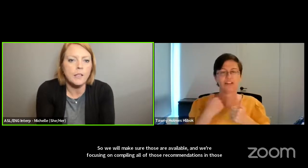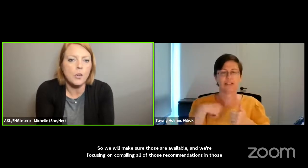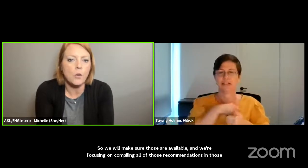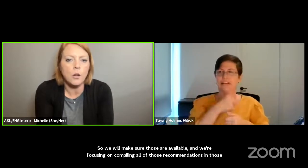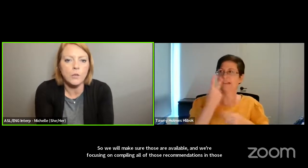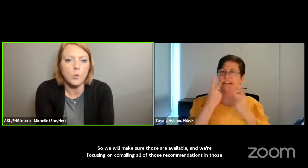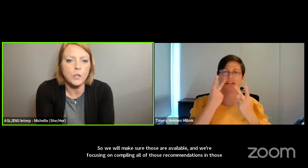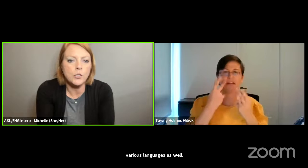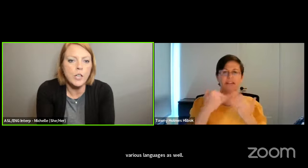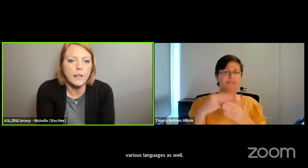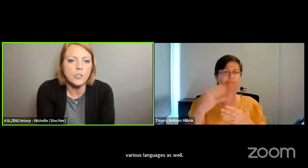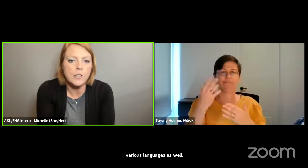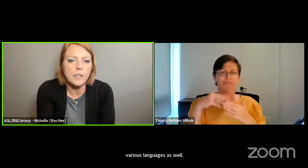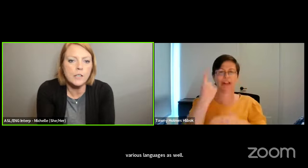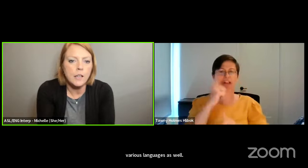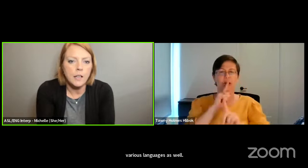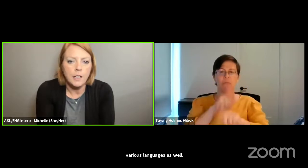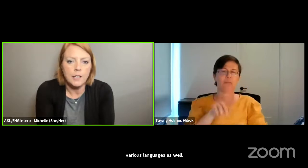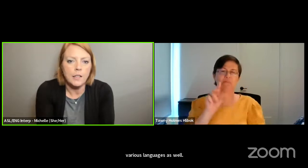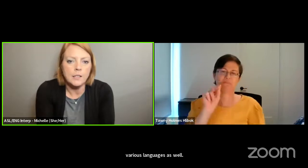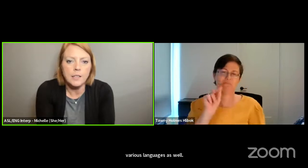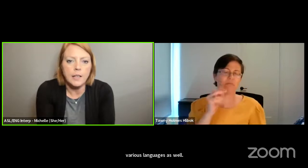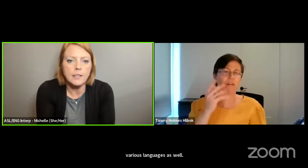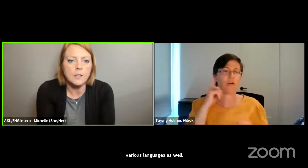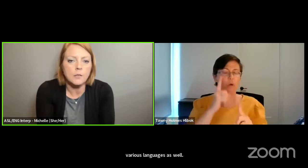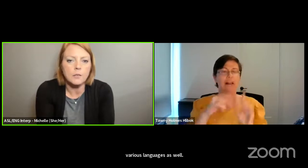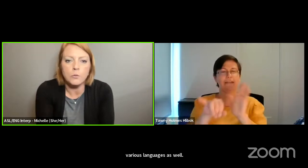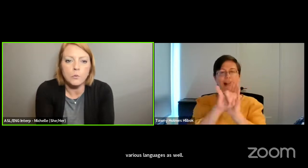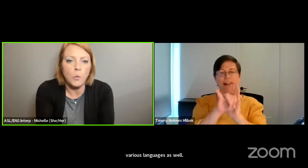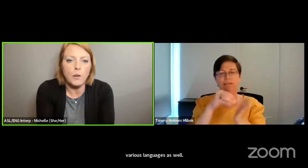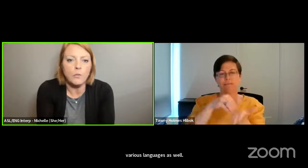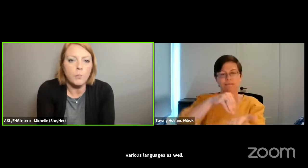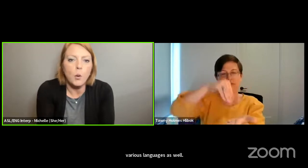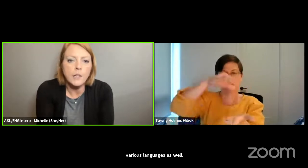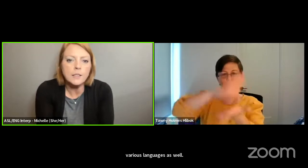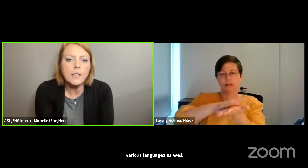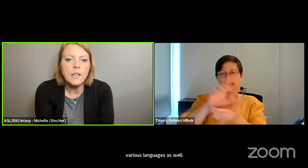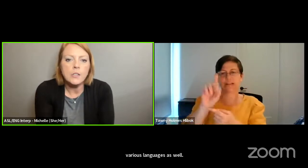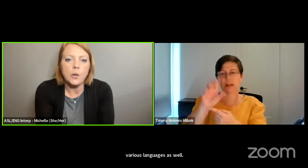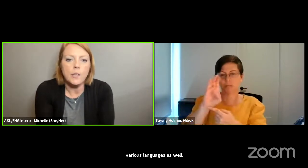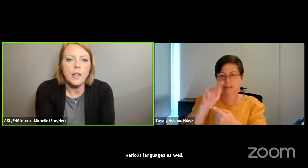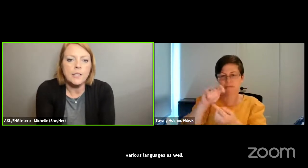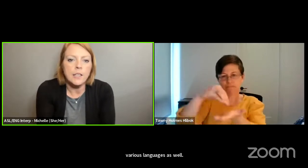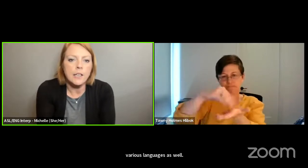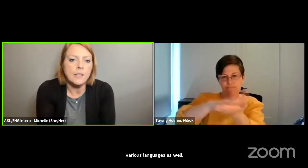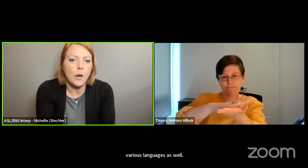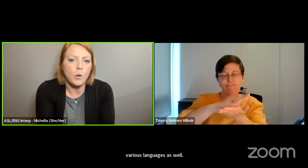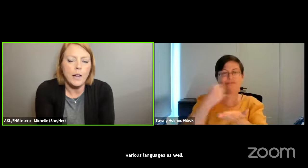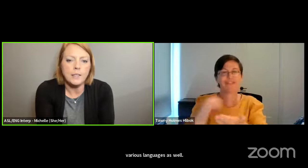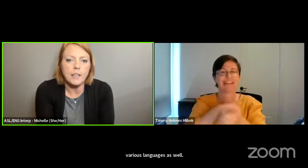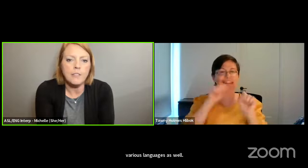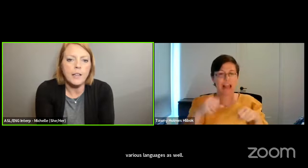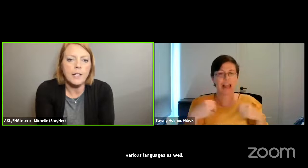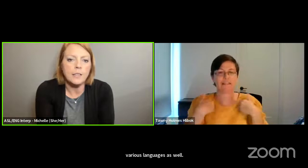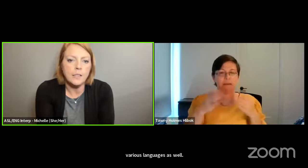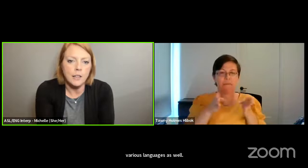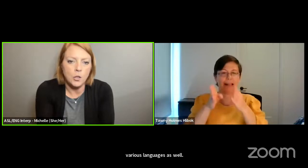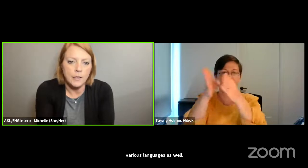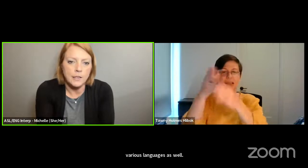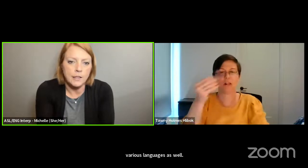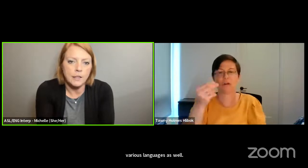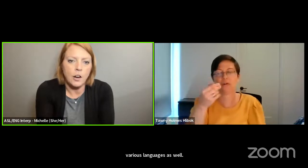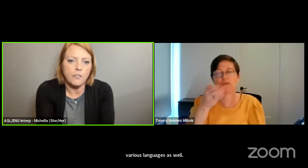that we can't solve all of the world's challenges in this next one report. So the idea is that we're identifying